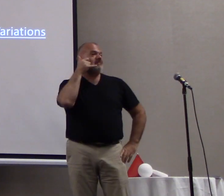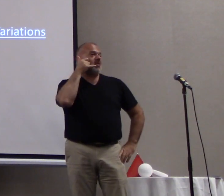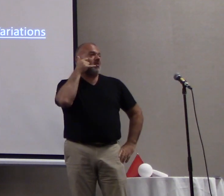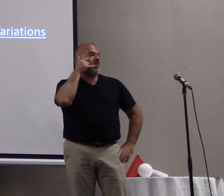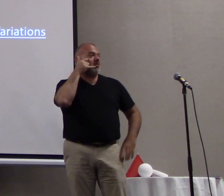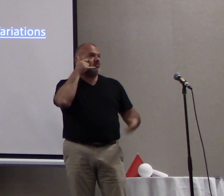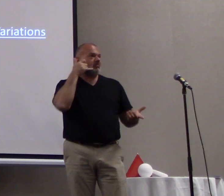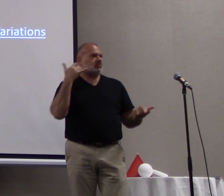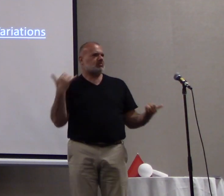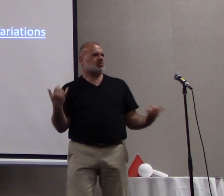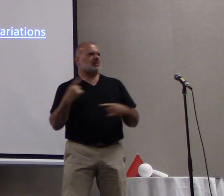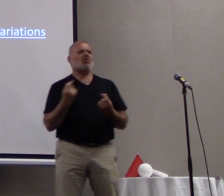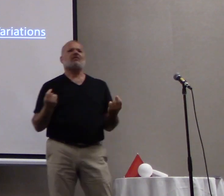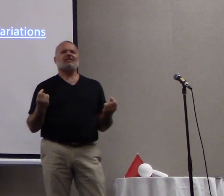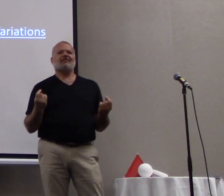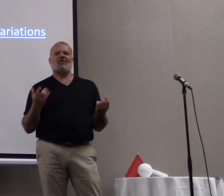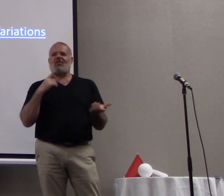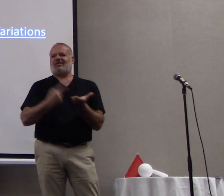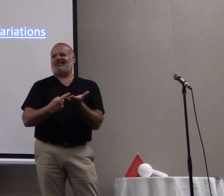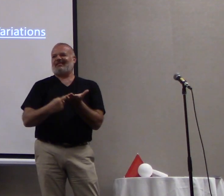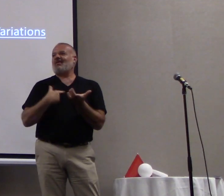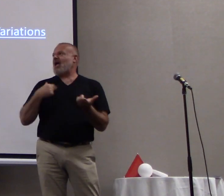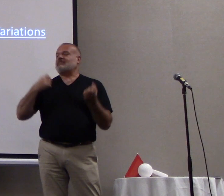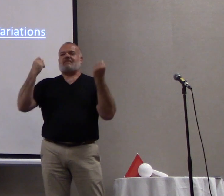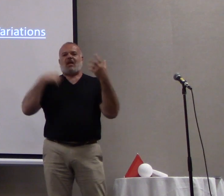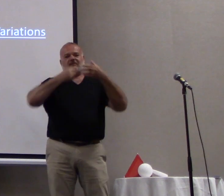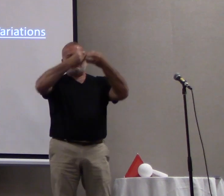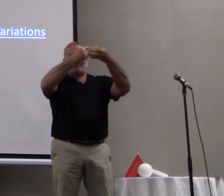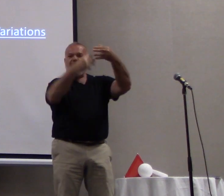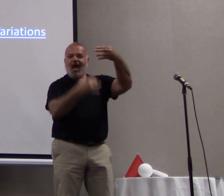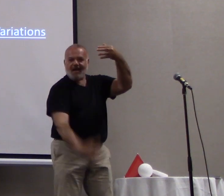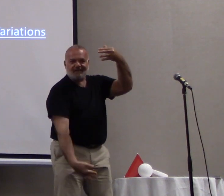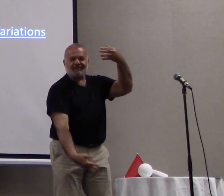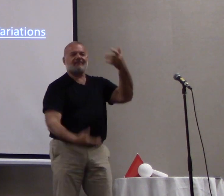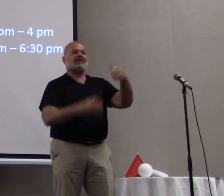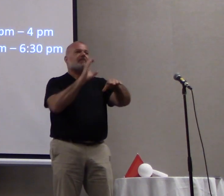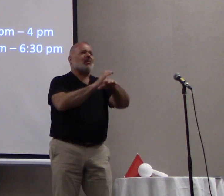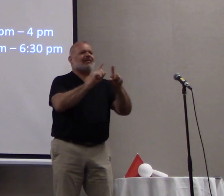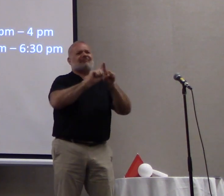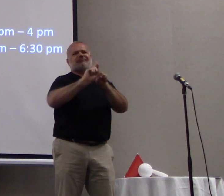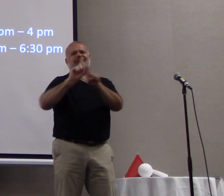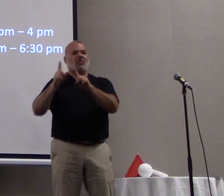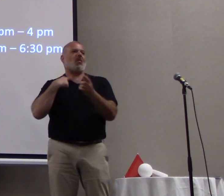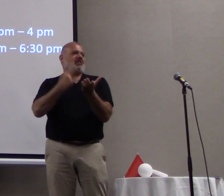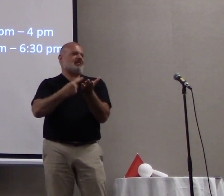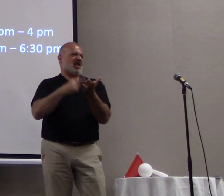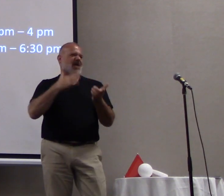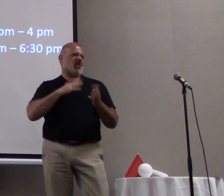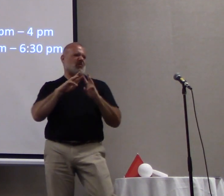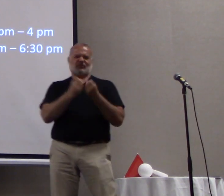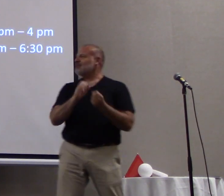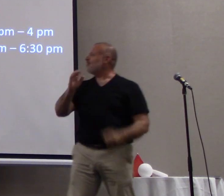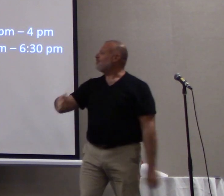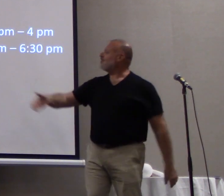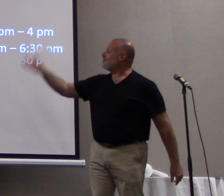it's evolved to telephone. And today is what? We're going to talk about that. There's so many variations with the